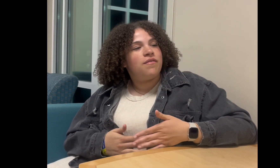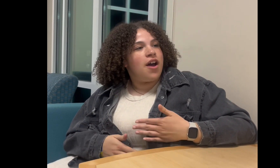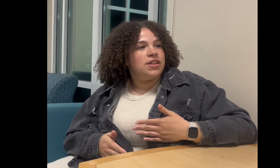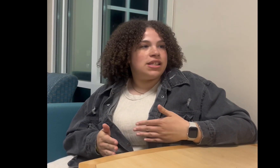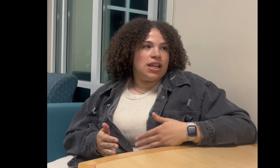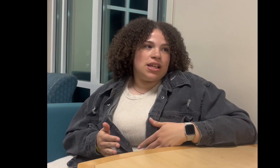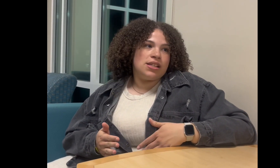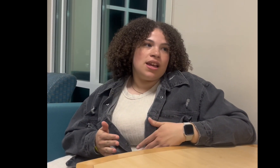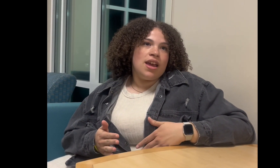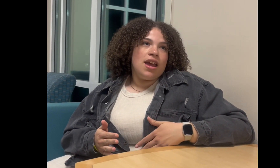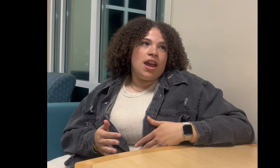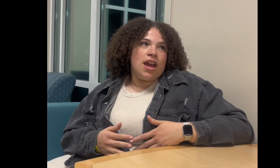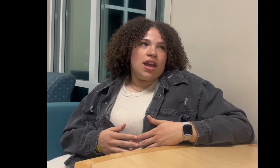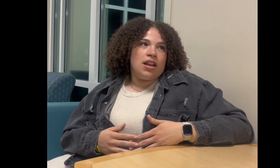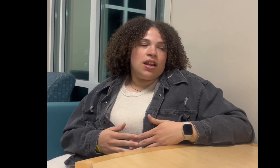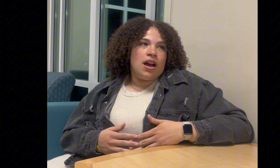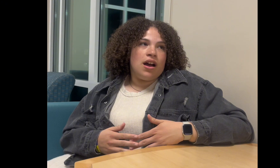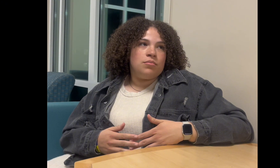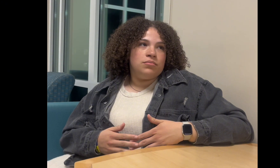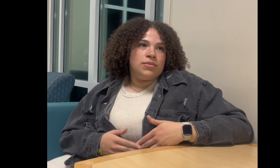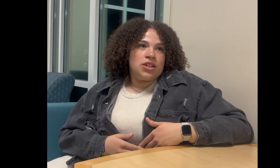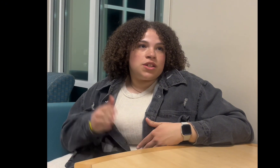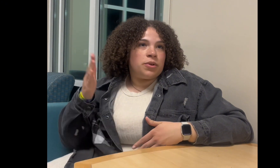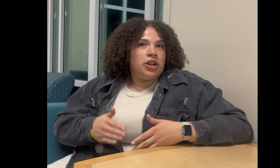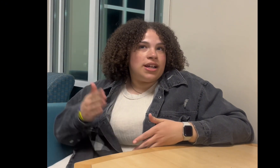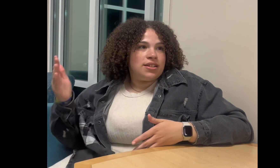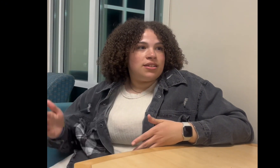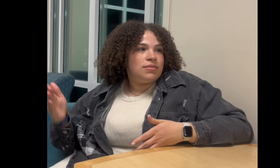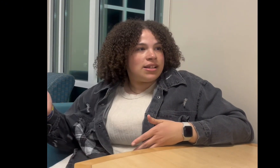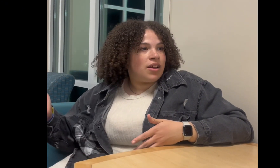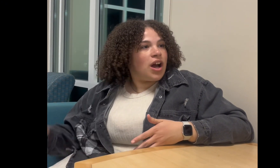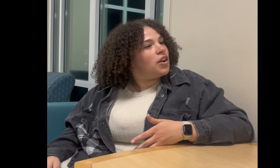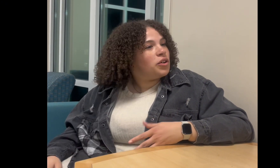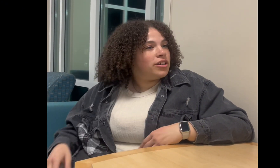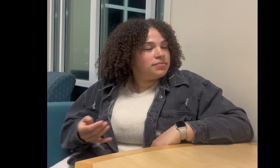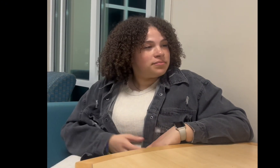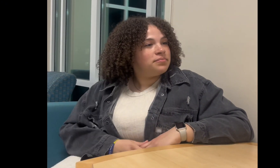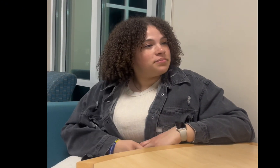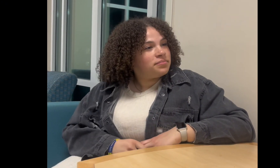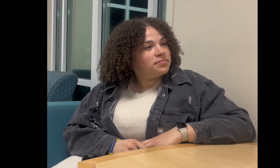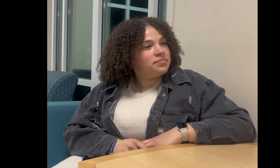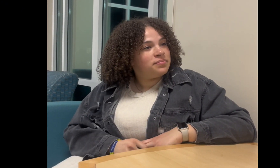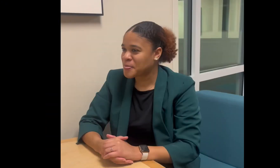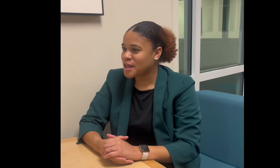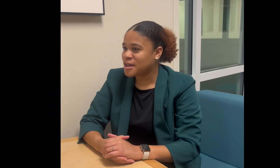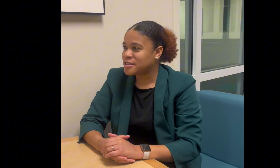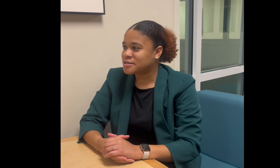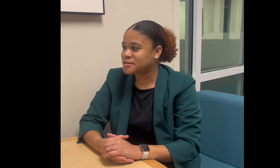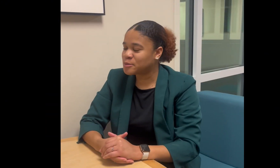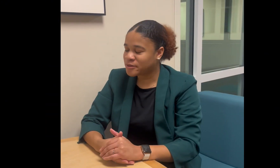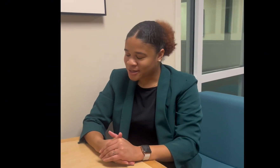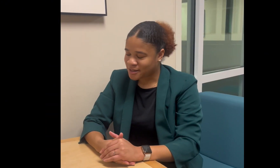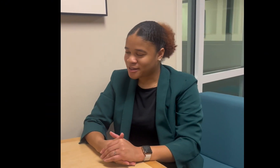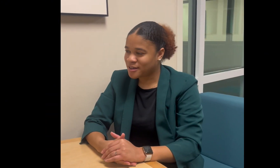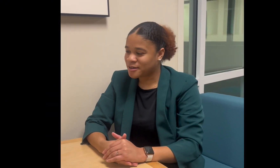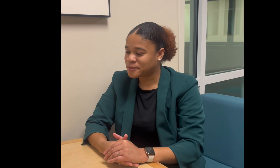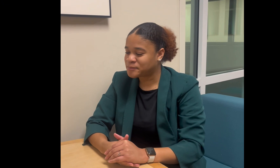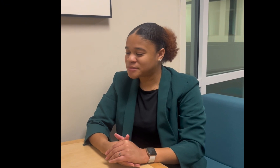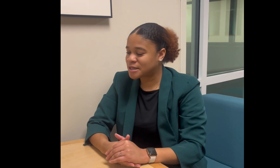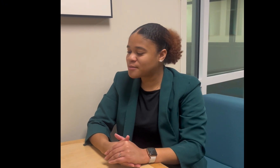and 6. And it's just progressed as I've gotten older. Okay. So Brianna, tell me about some of